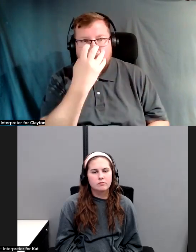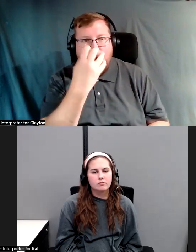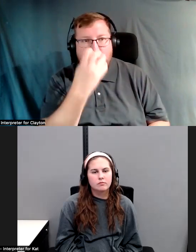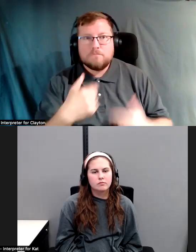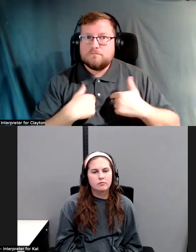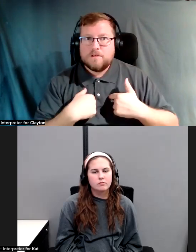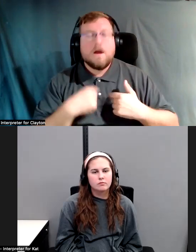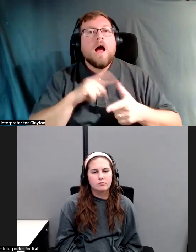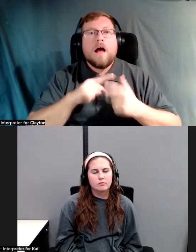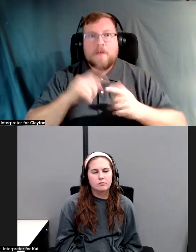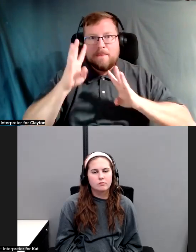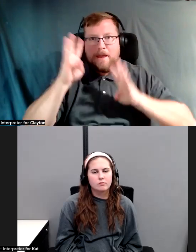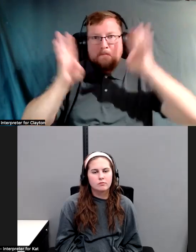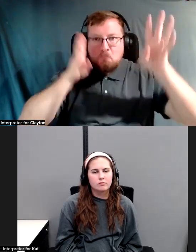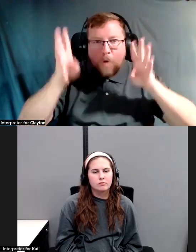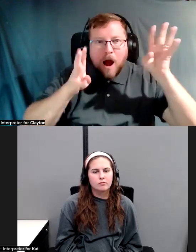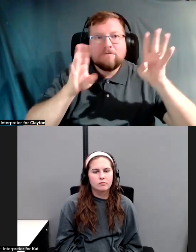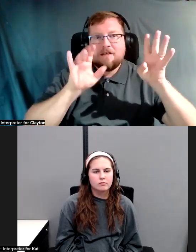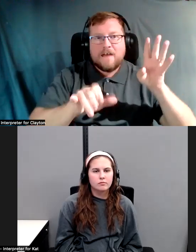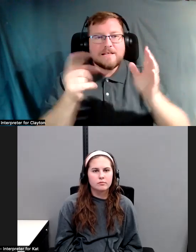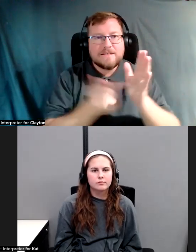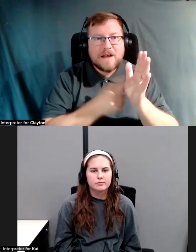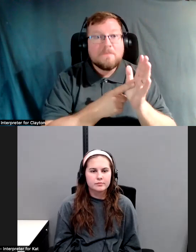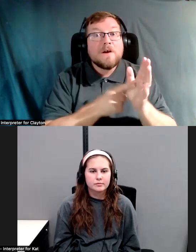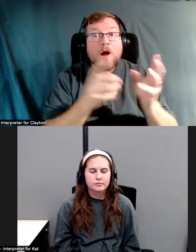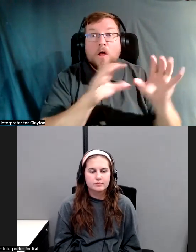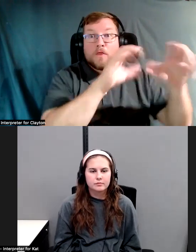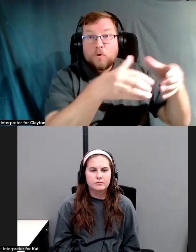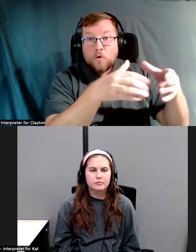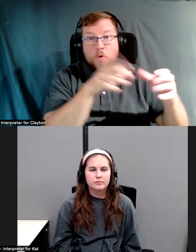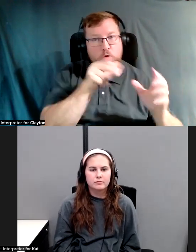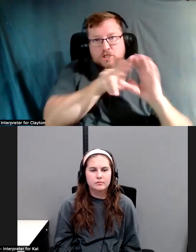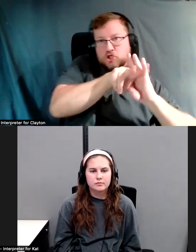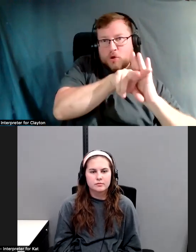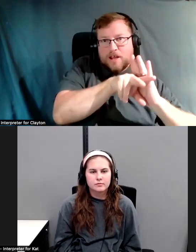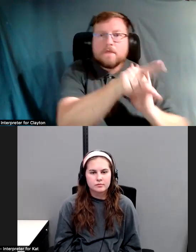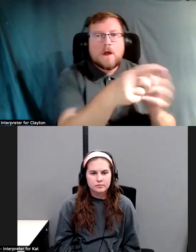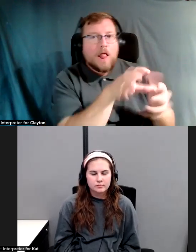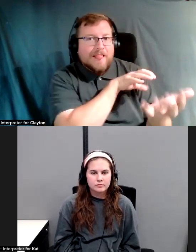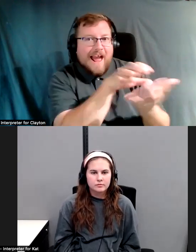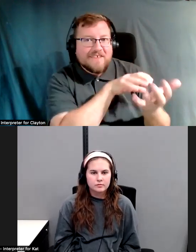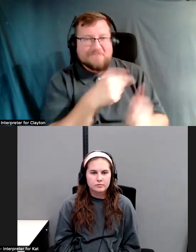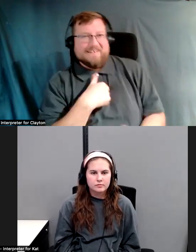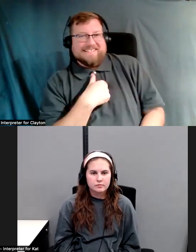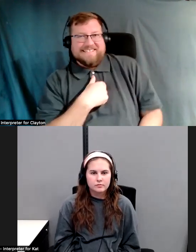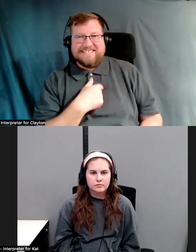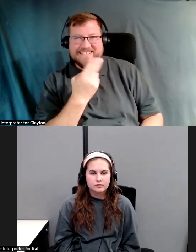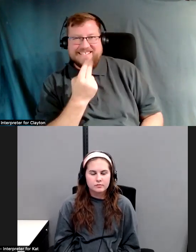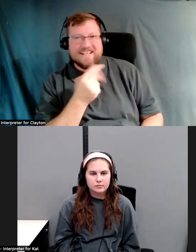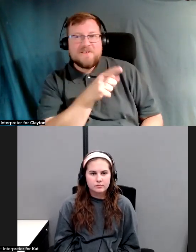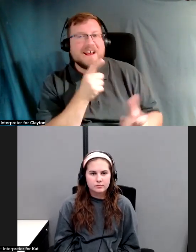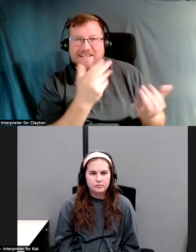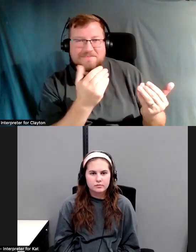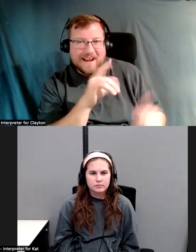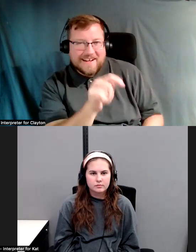the improv sometimes it's just, you know, you get a laugh from the crew, and that's kind of fun too, because they weren't expecting that, and you